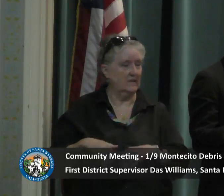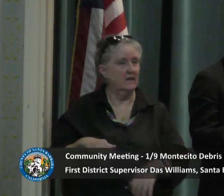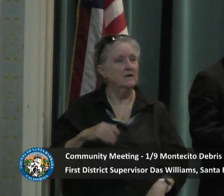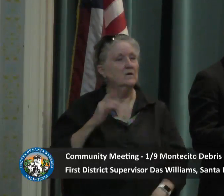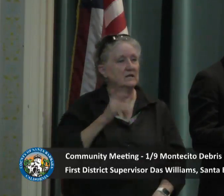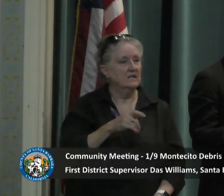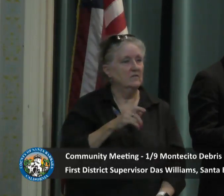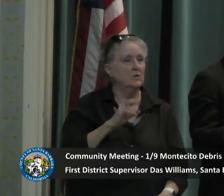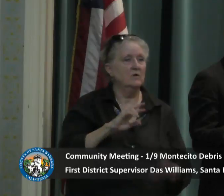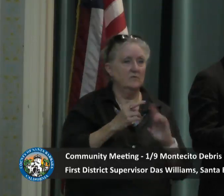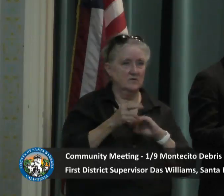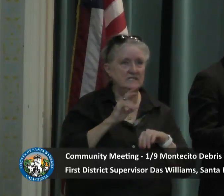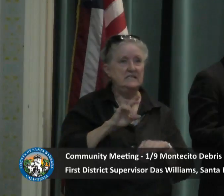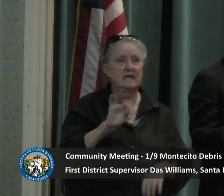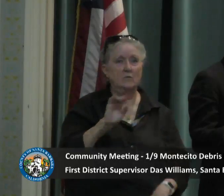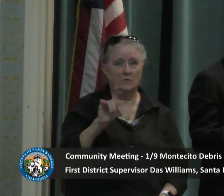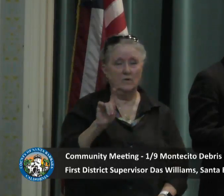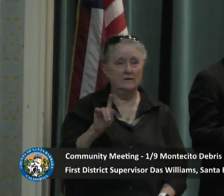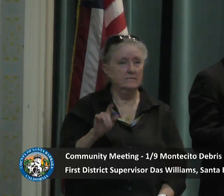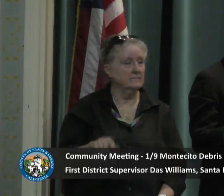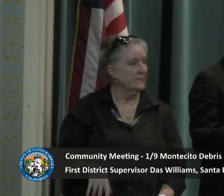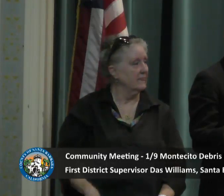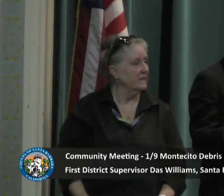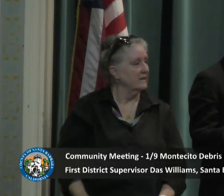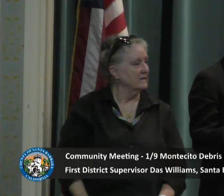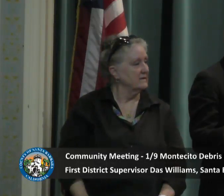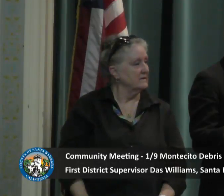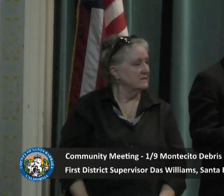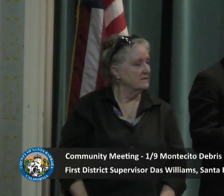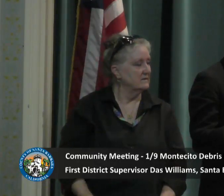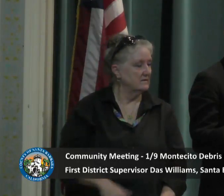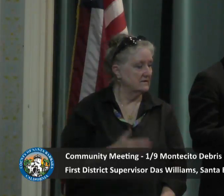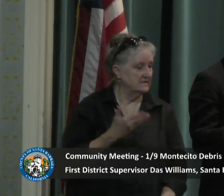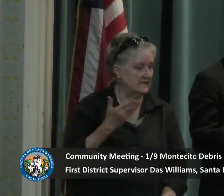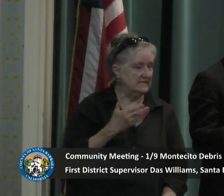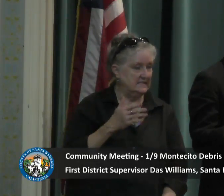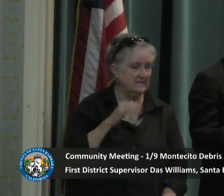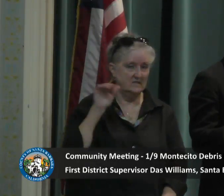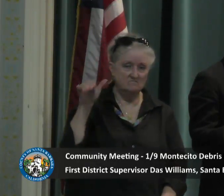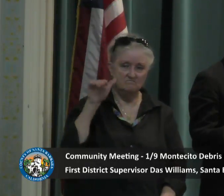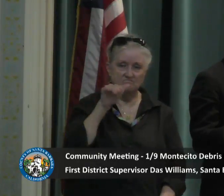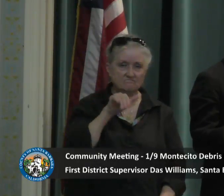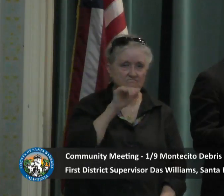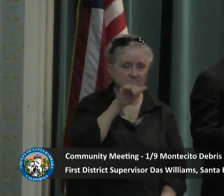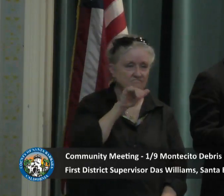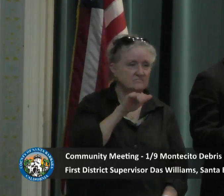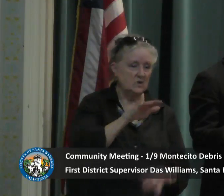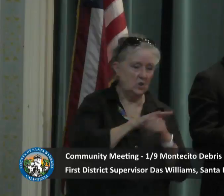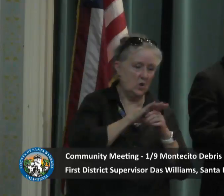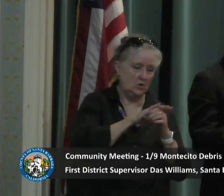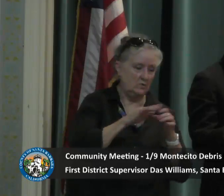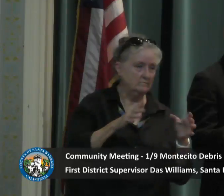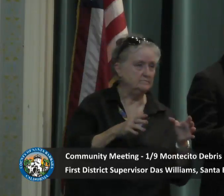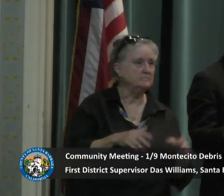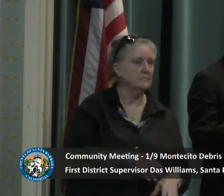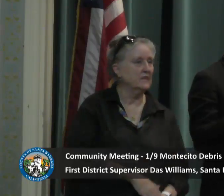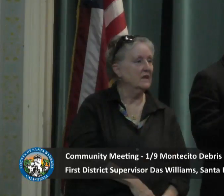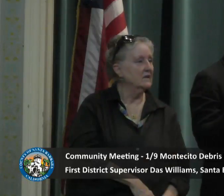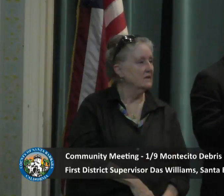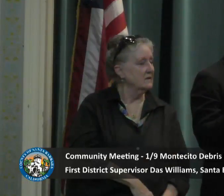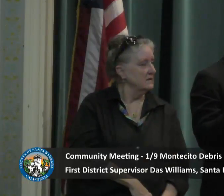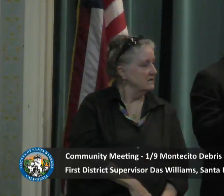a reverse 911 call, and it's very easy to target geographically. I also would be lax